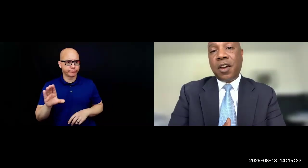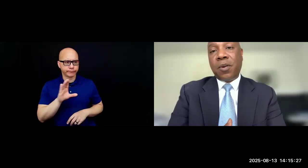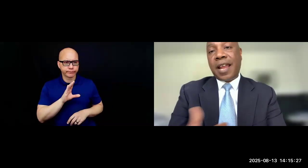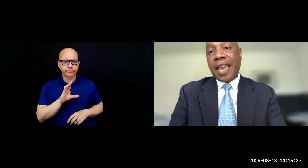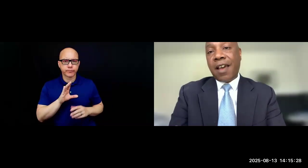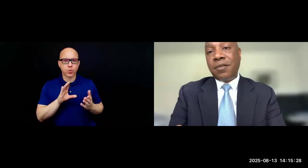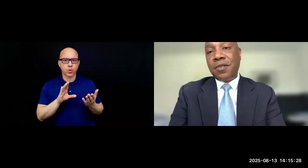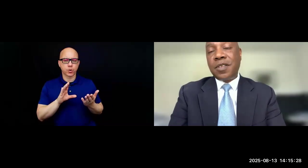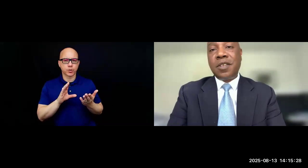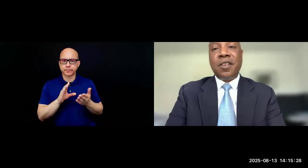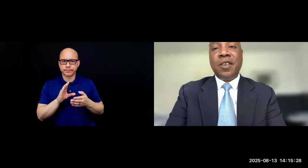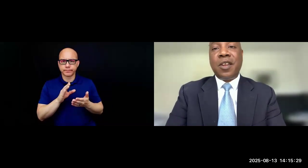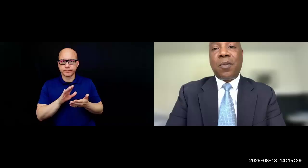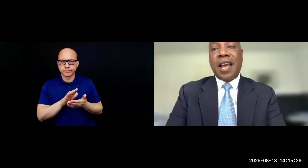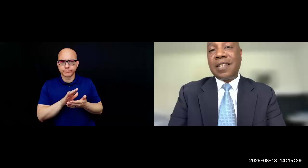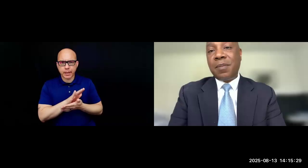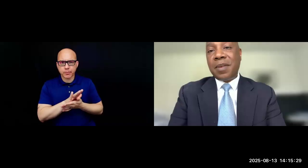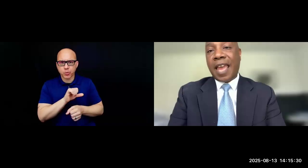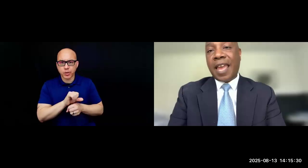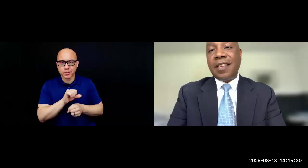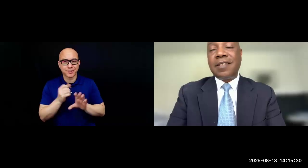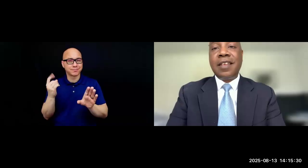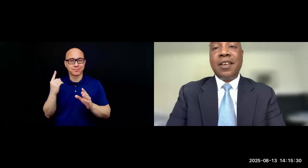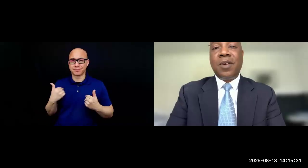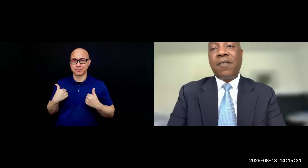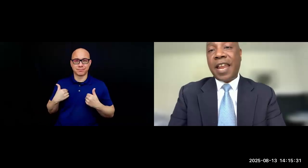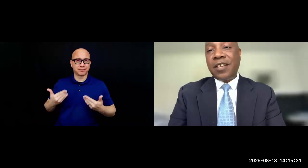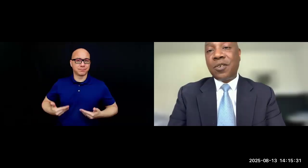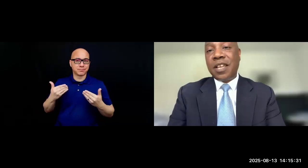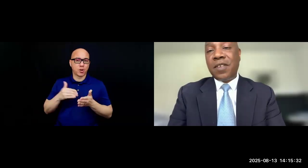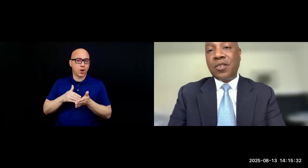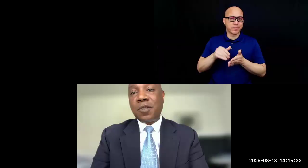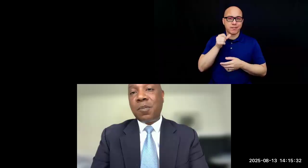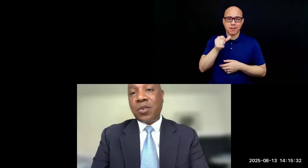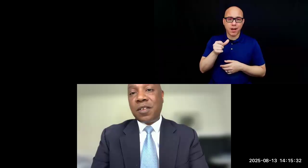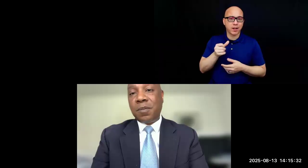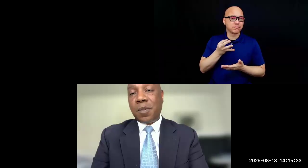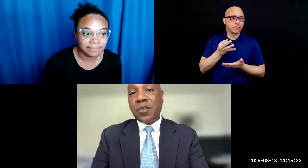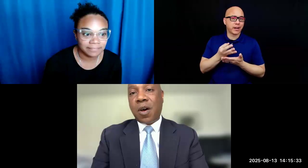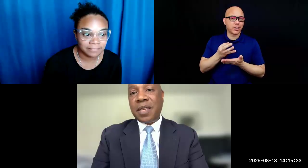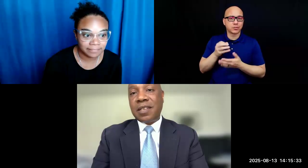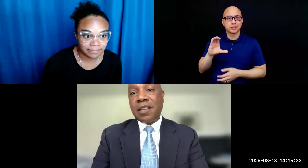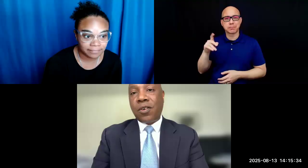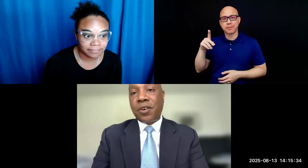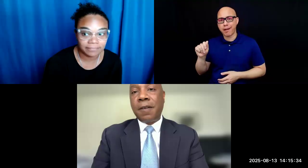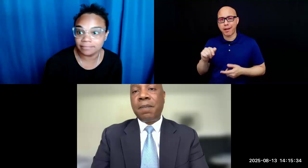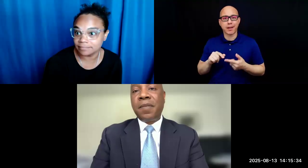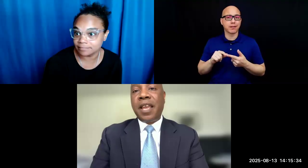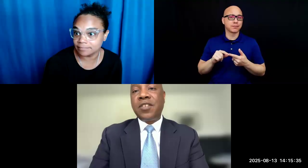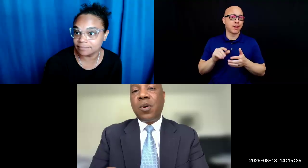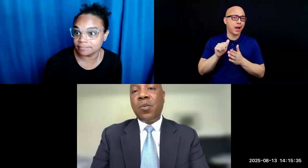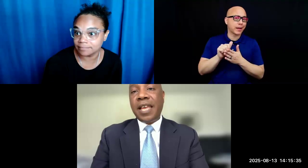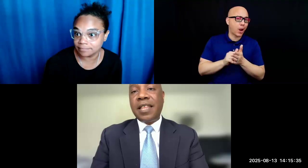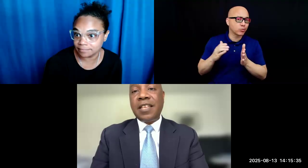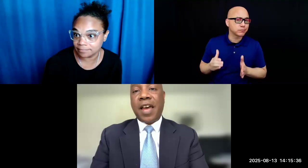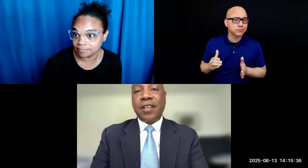owners. We're not accountants, we're not CPAs, we're not financial individuals, most small business owners.